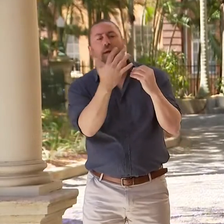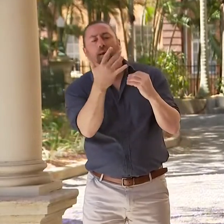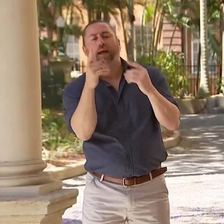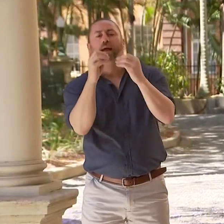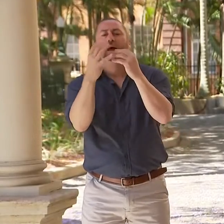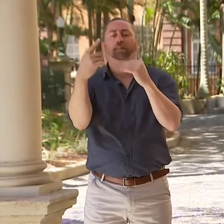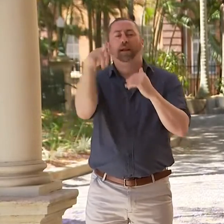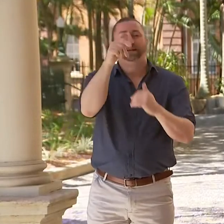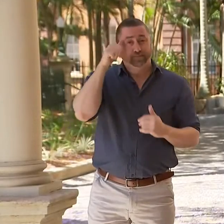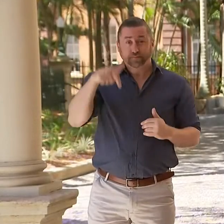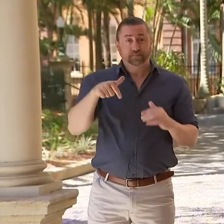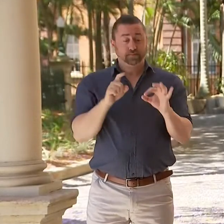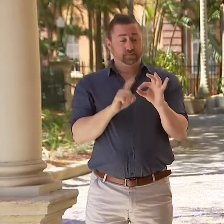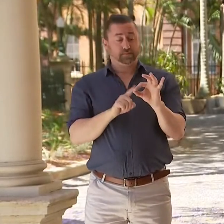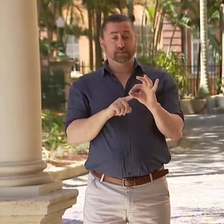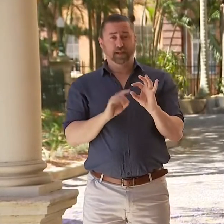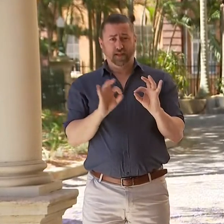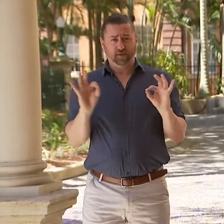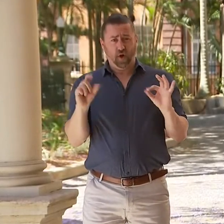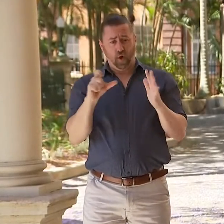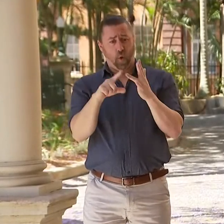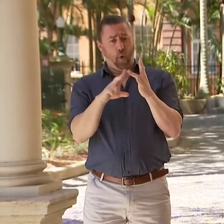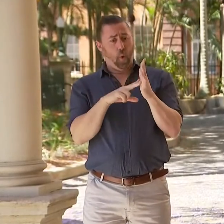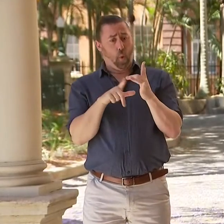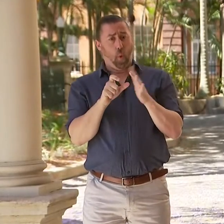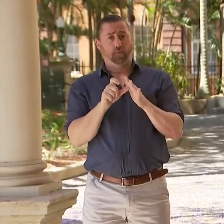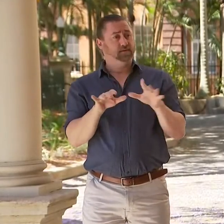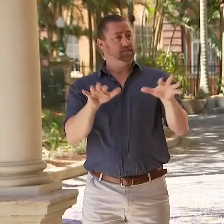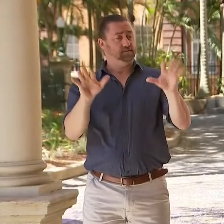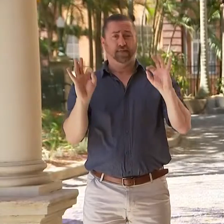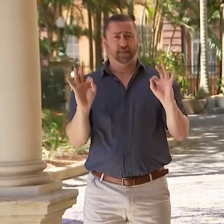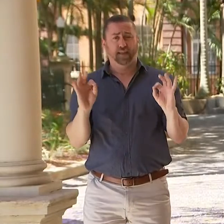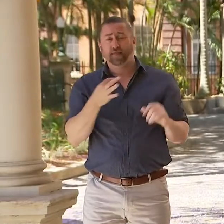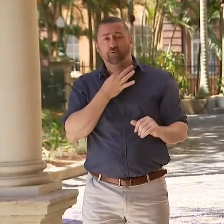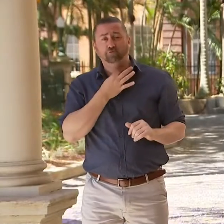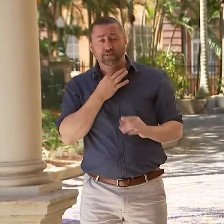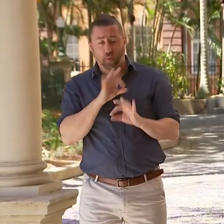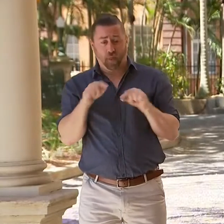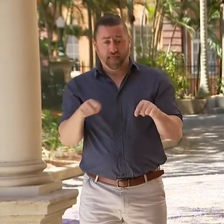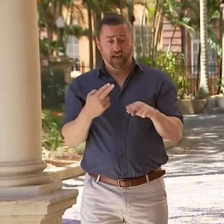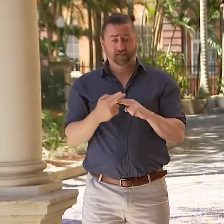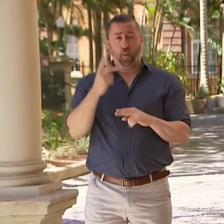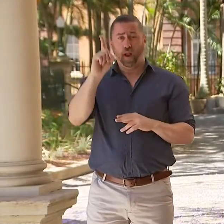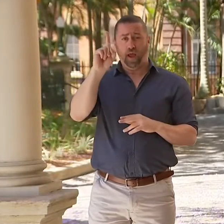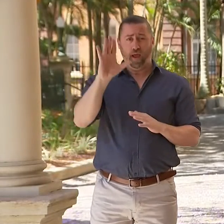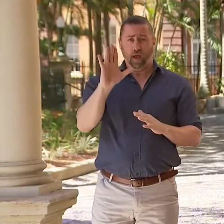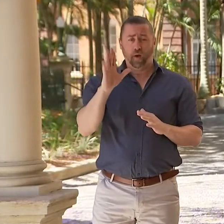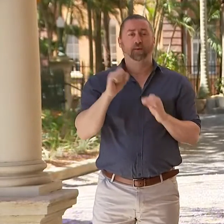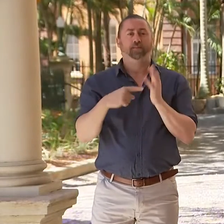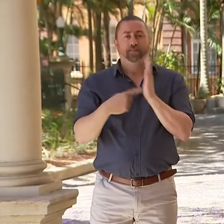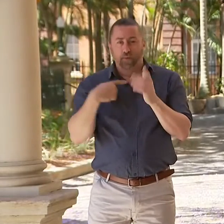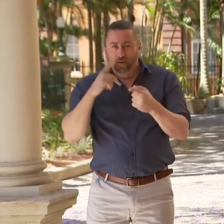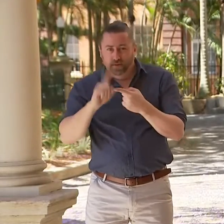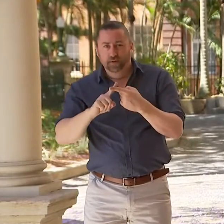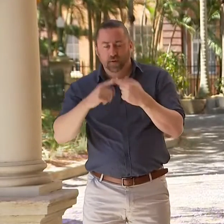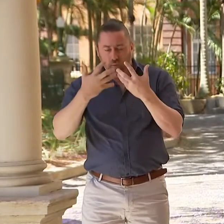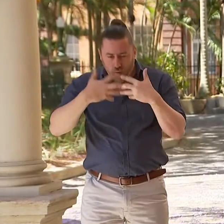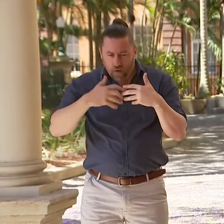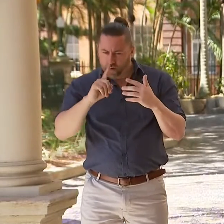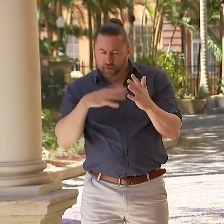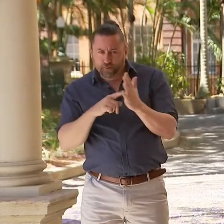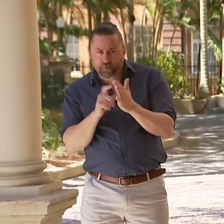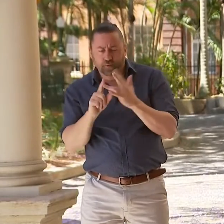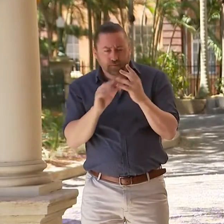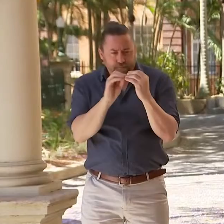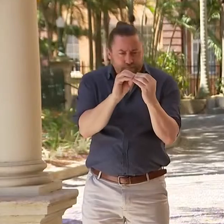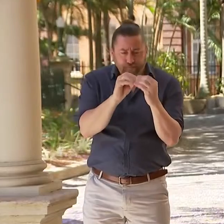outbreak in Queensland today. So we don't have a risk there at the moment, but we're working that through so that we're